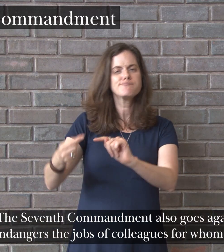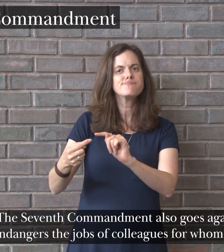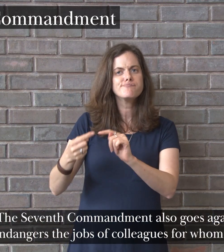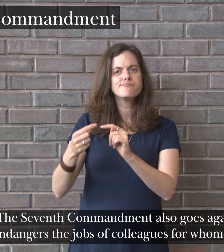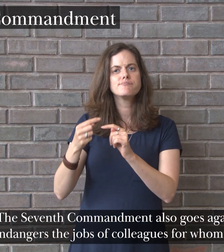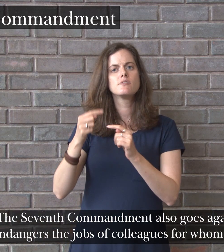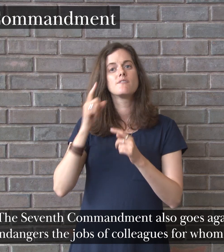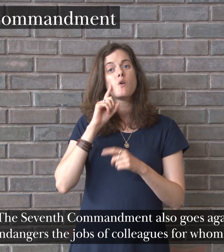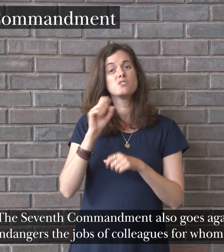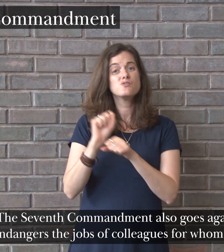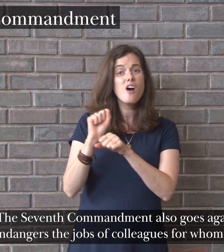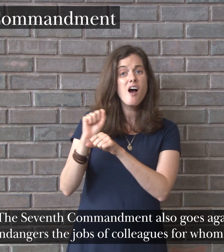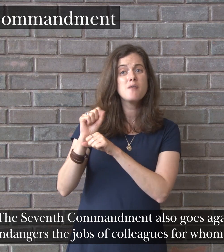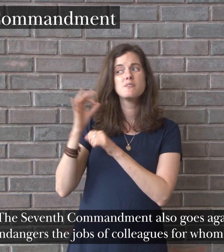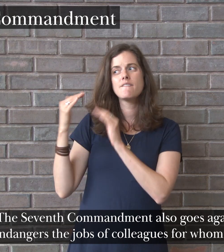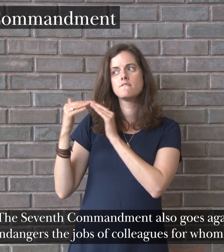colleagues for whom one is responsible.